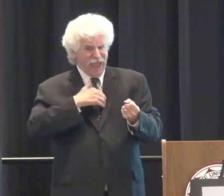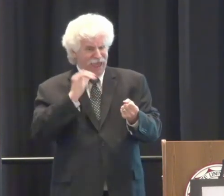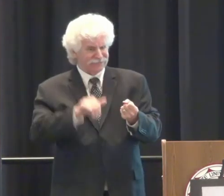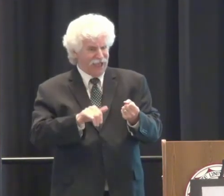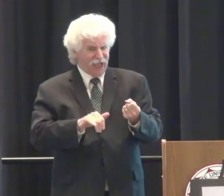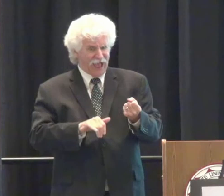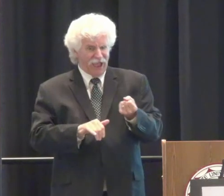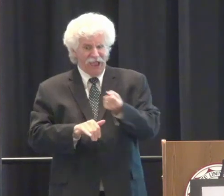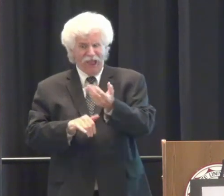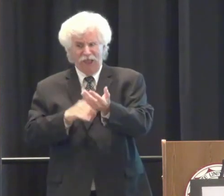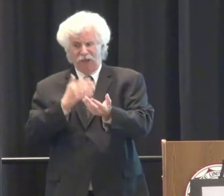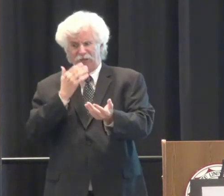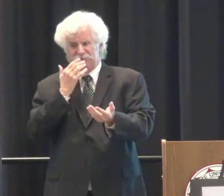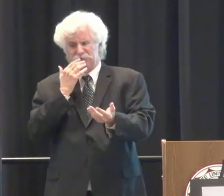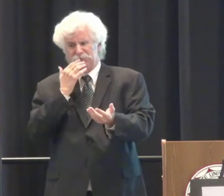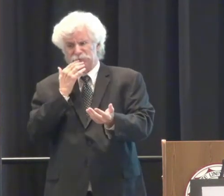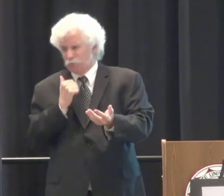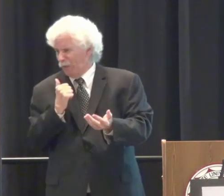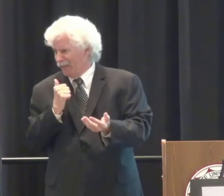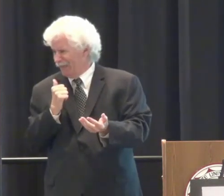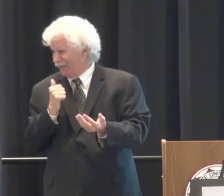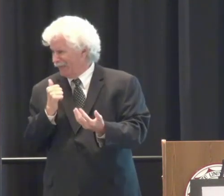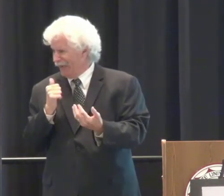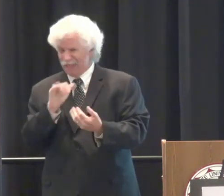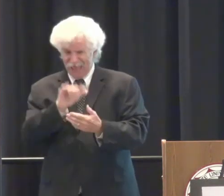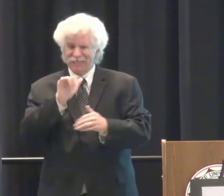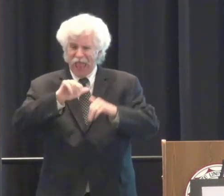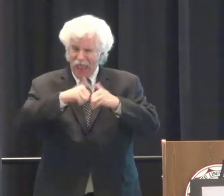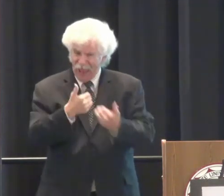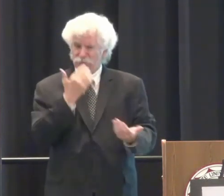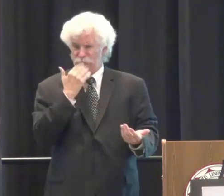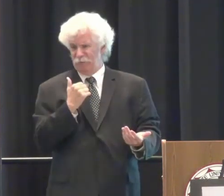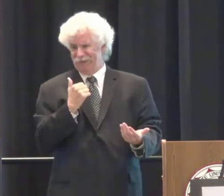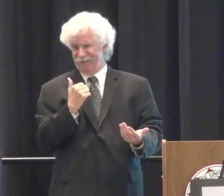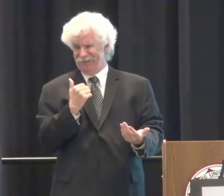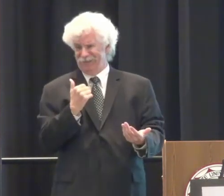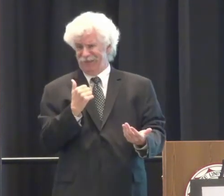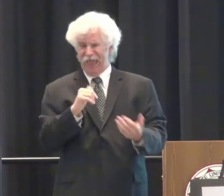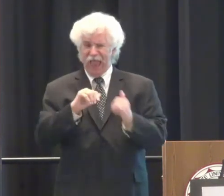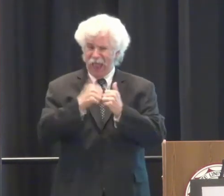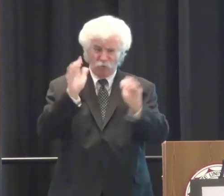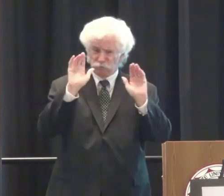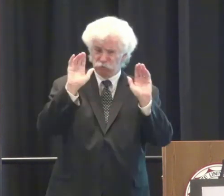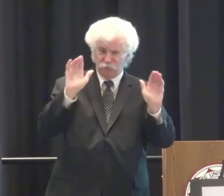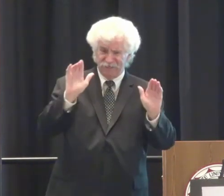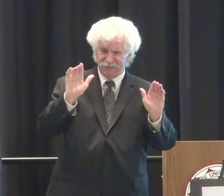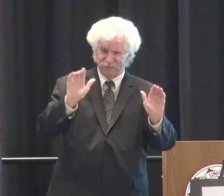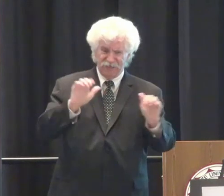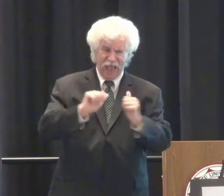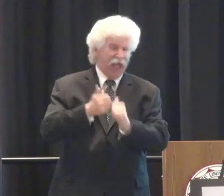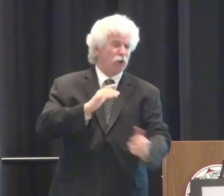but they are near and dear to me. And there is nothing sweeter than passing on words of wisdom to the